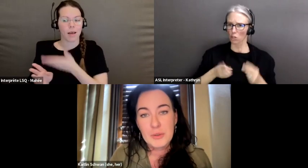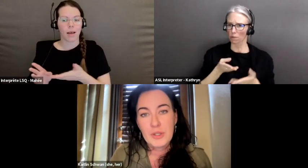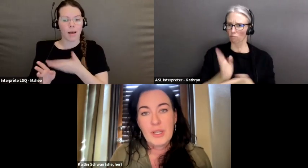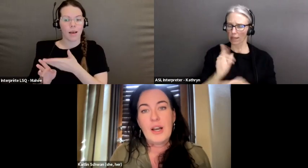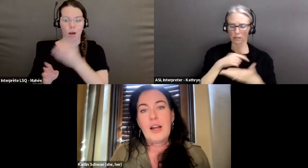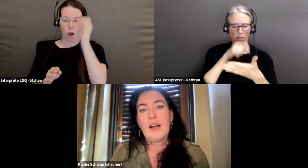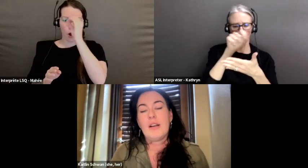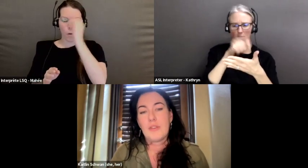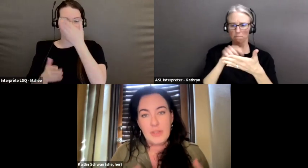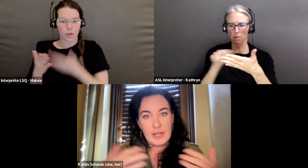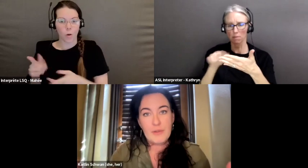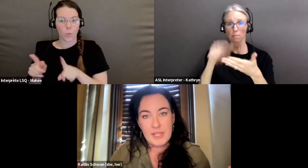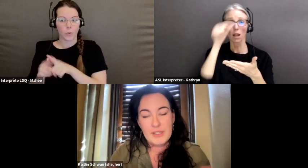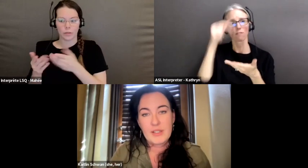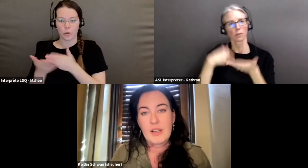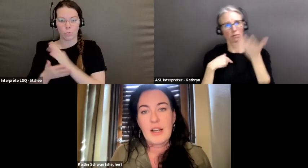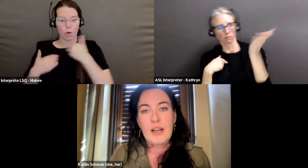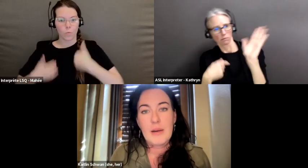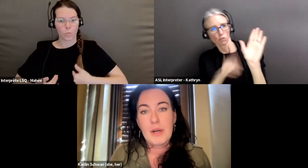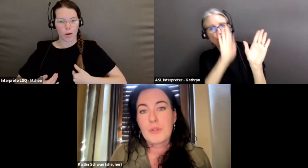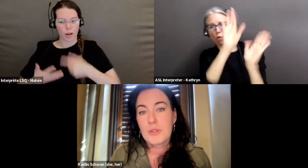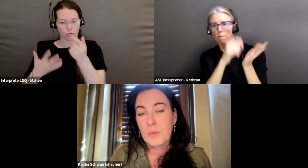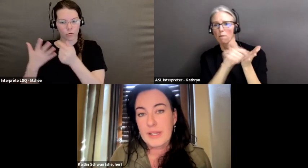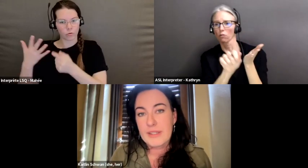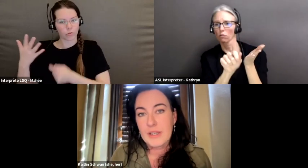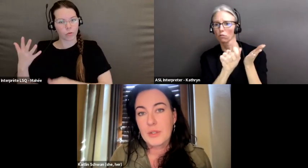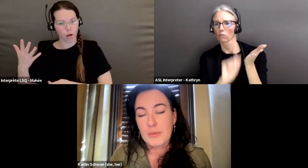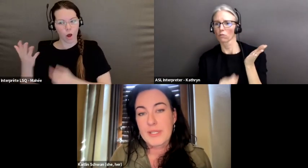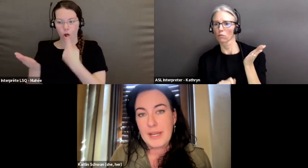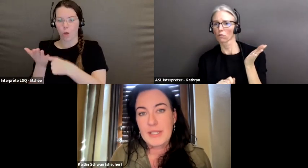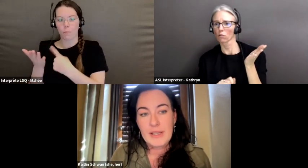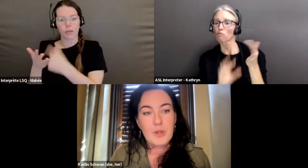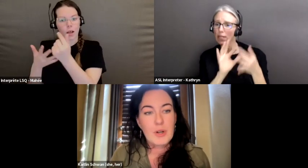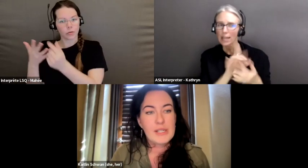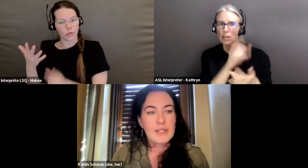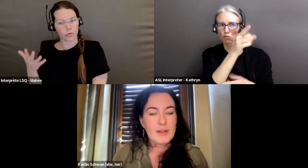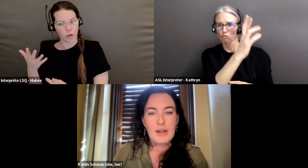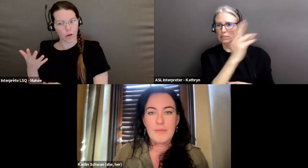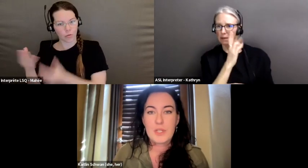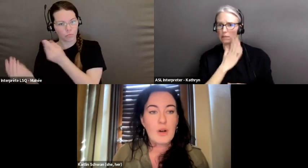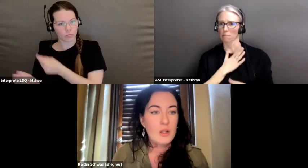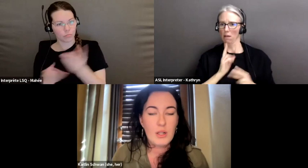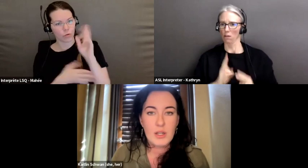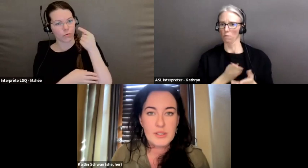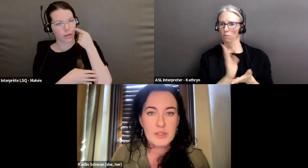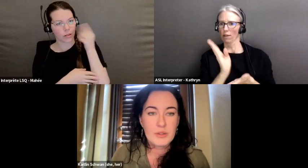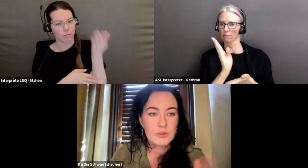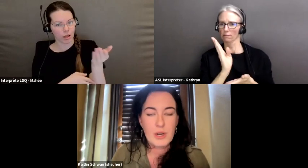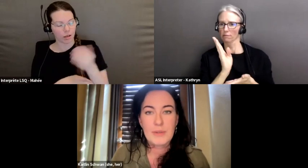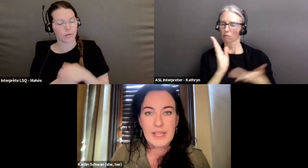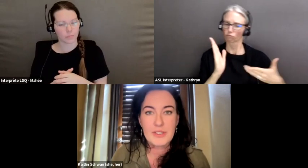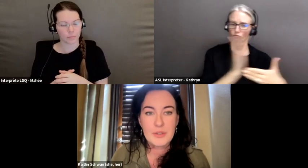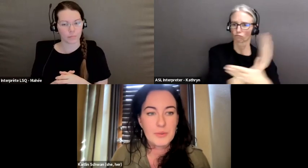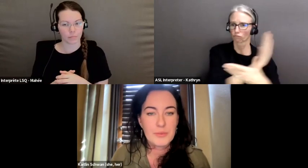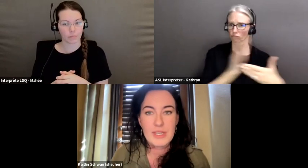you, the government, about to what extent you are respecting them or not. So I'll also